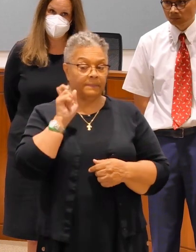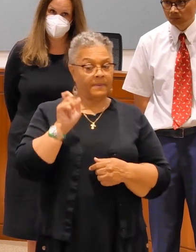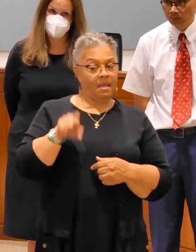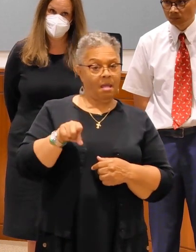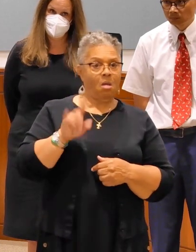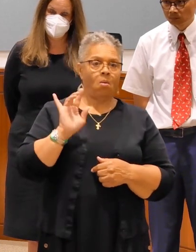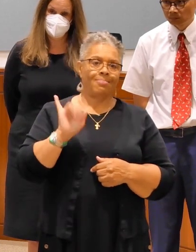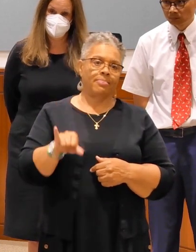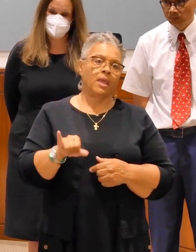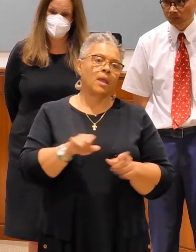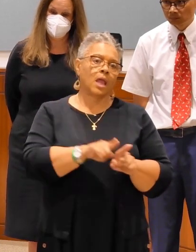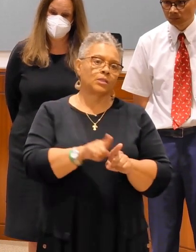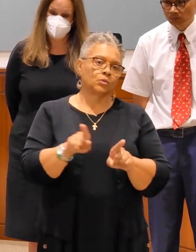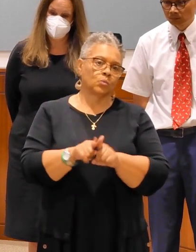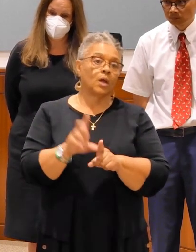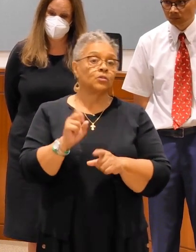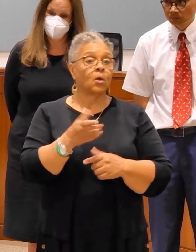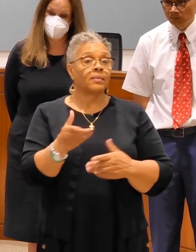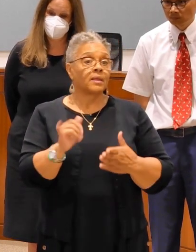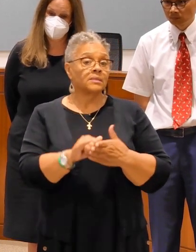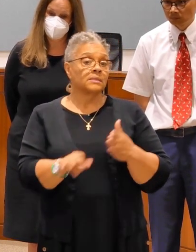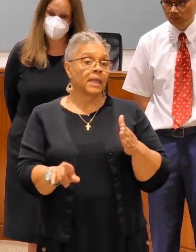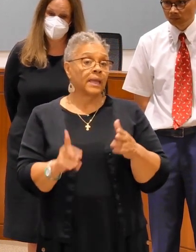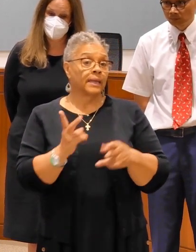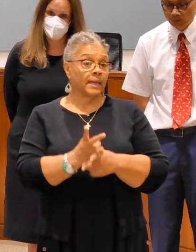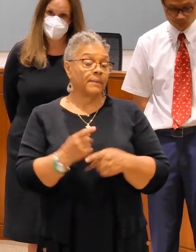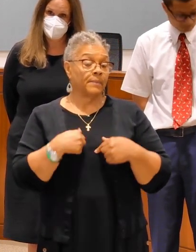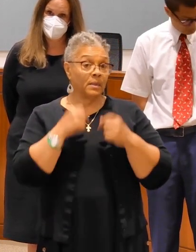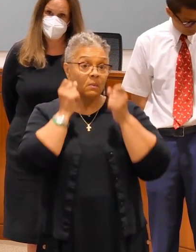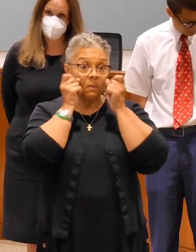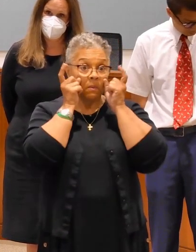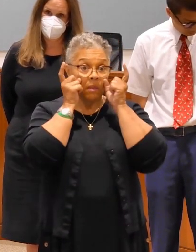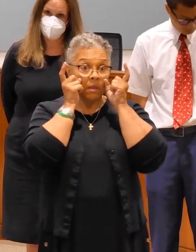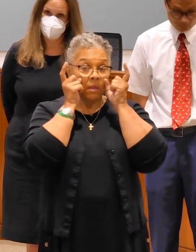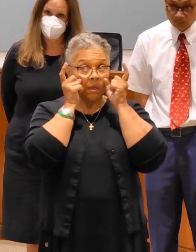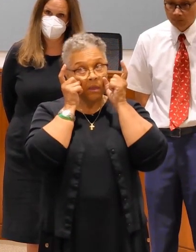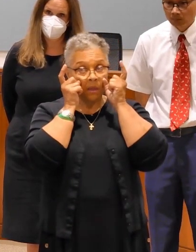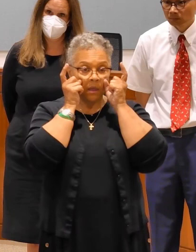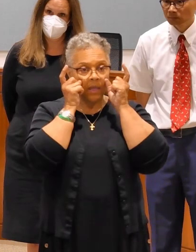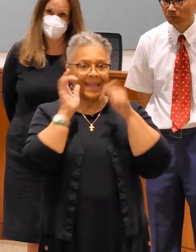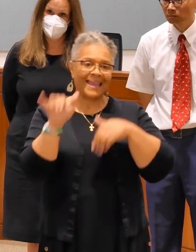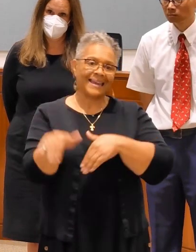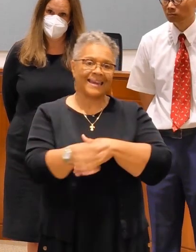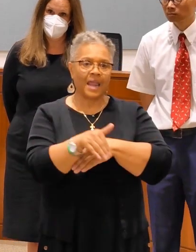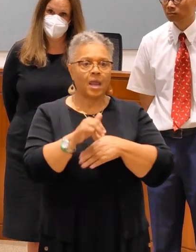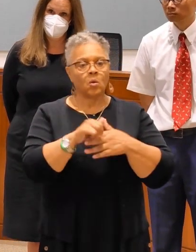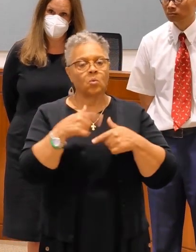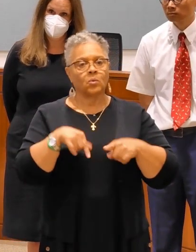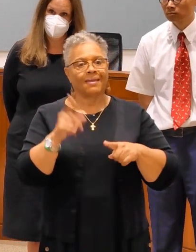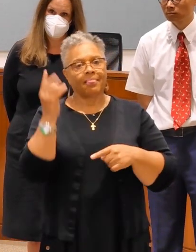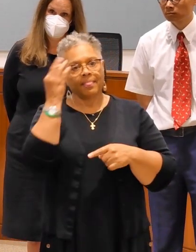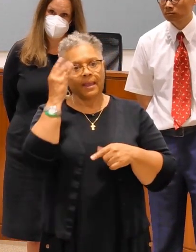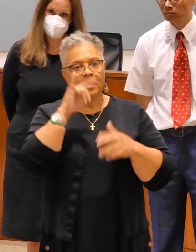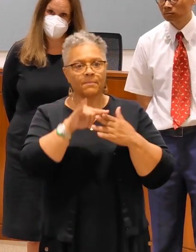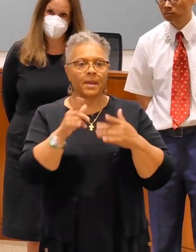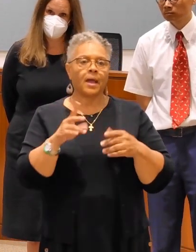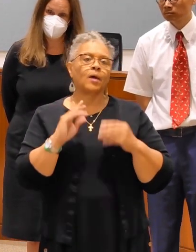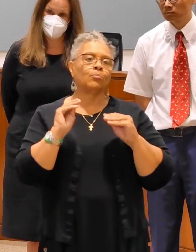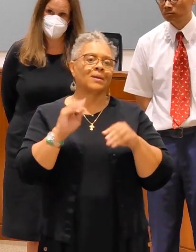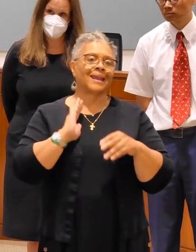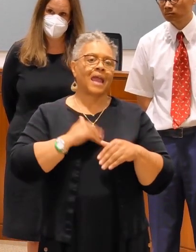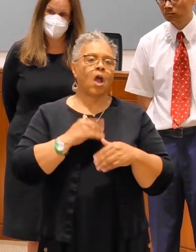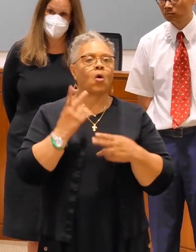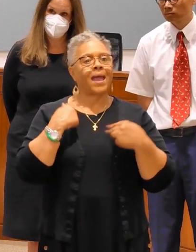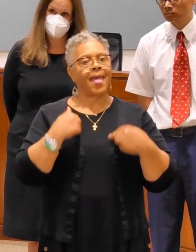as well. So the things that keep me up late at night are when we are thinking about putting our health